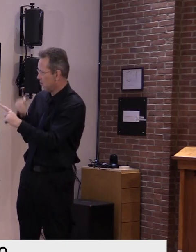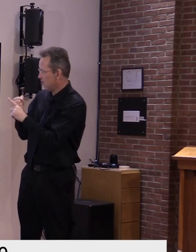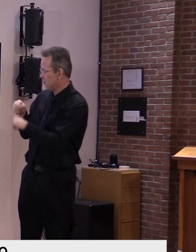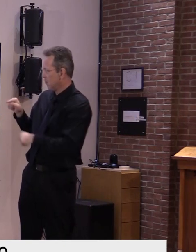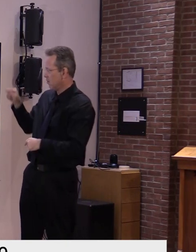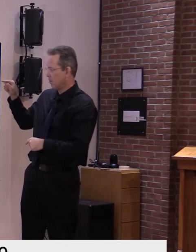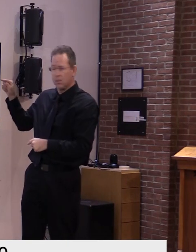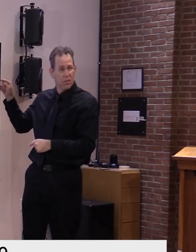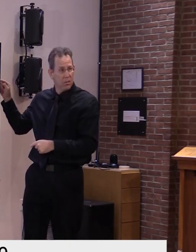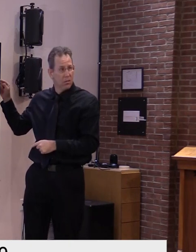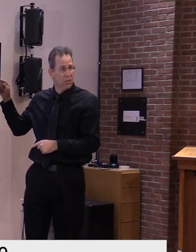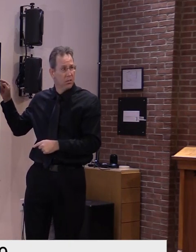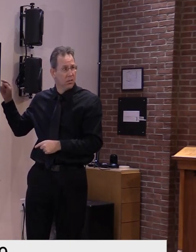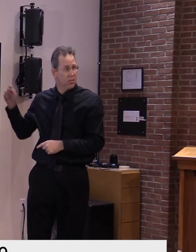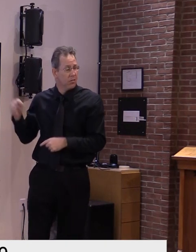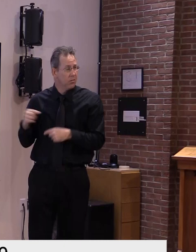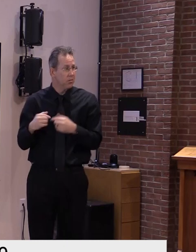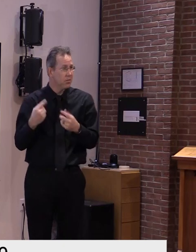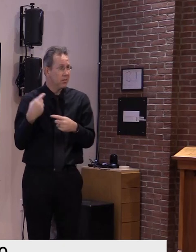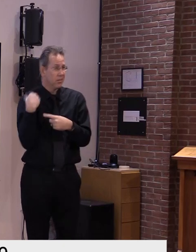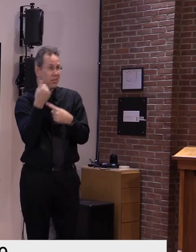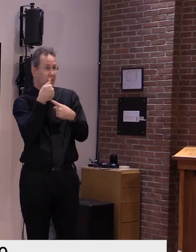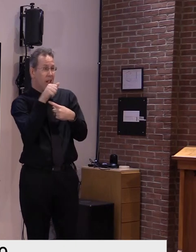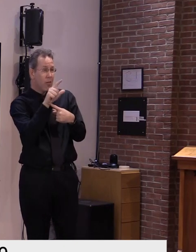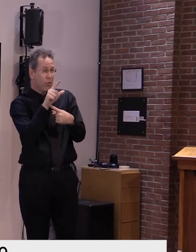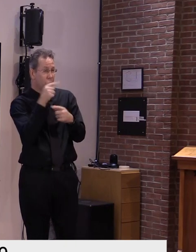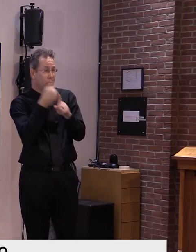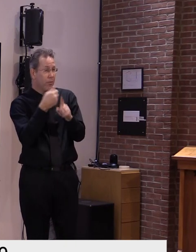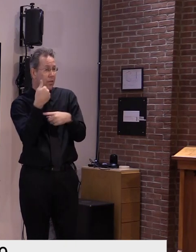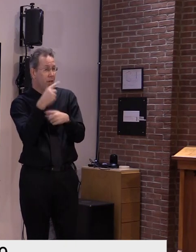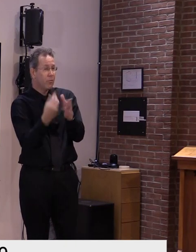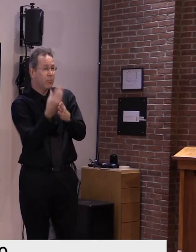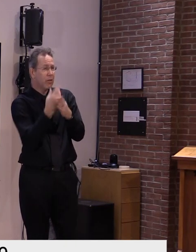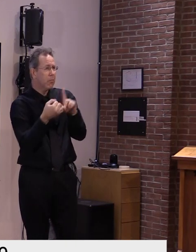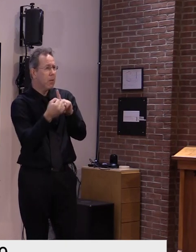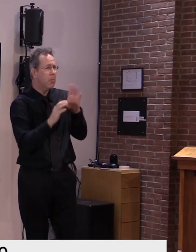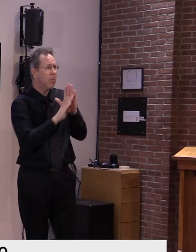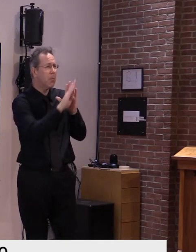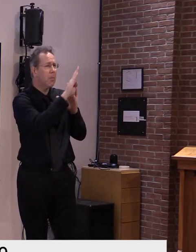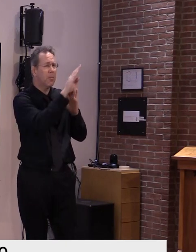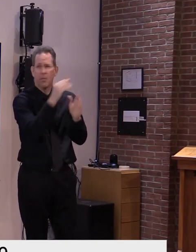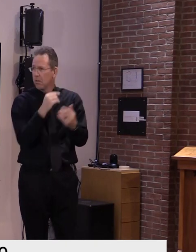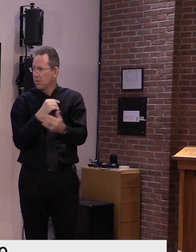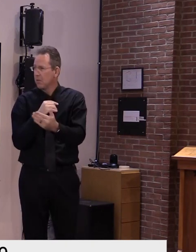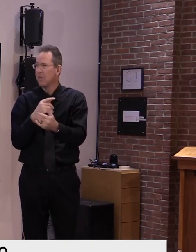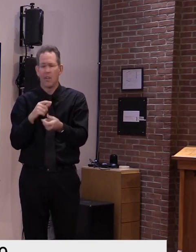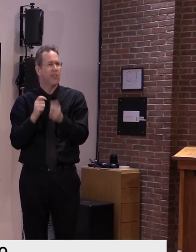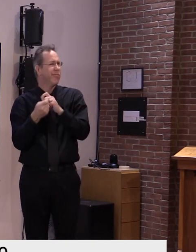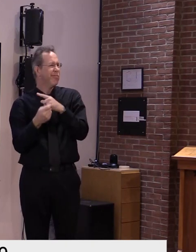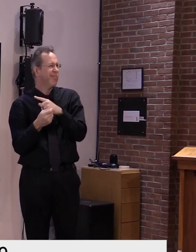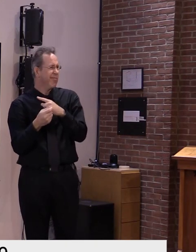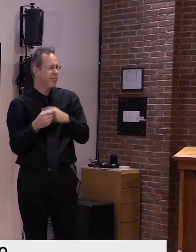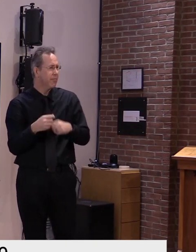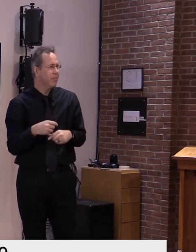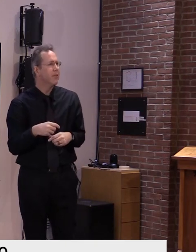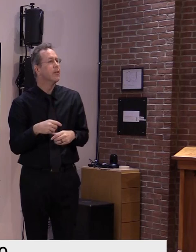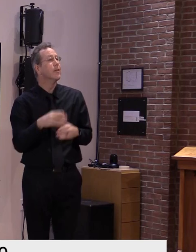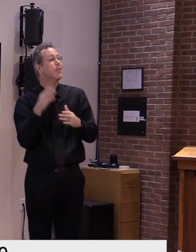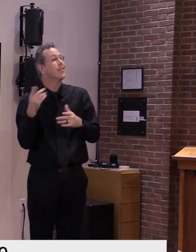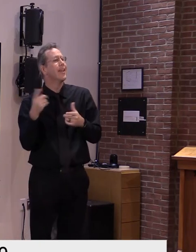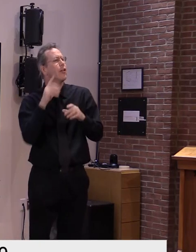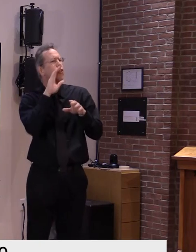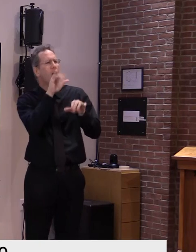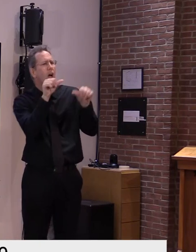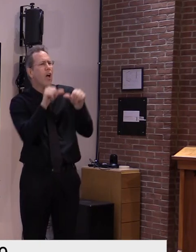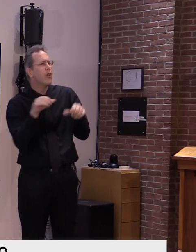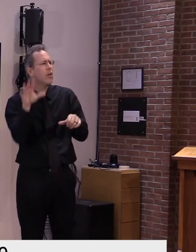peak that we experienced this past spring. And when we look at where the case growth is occurring and where it's happened